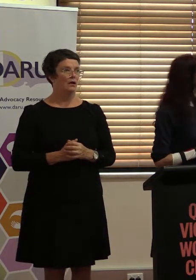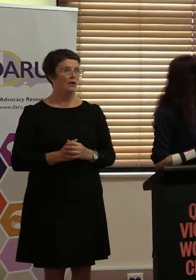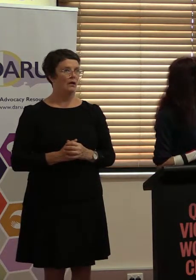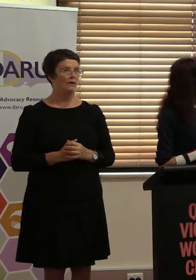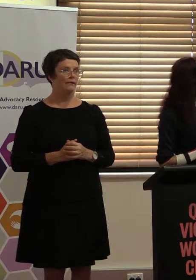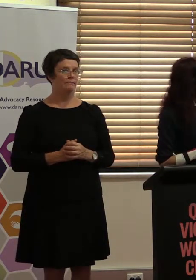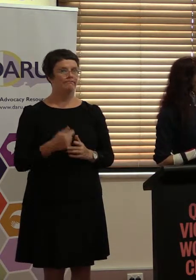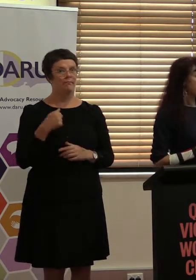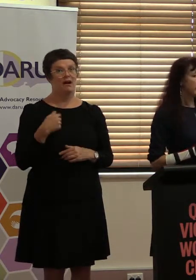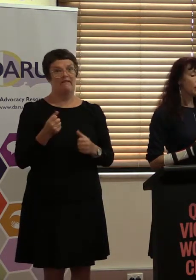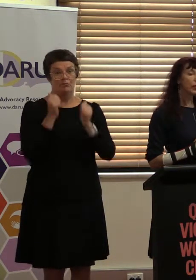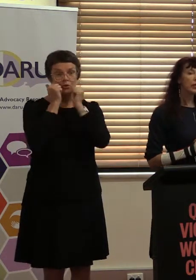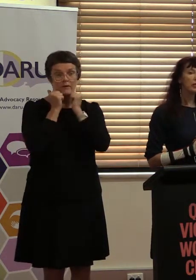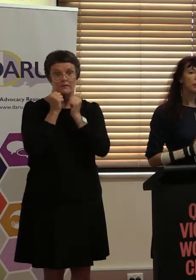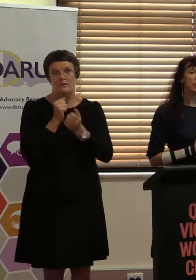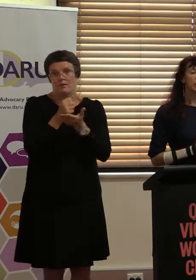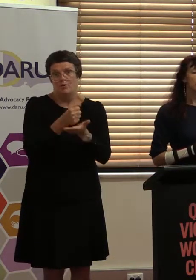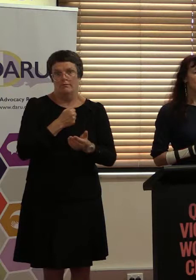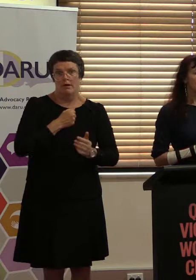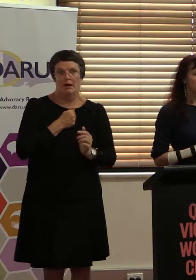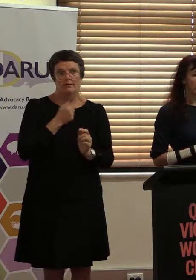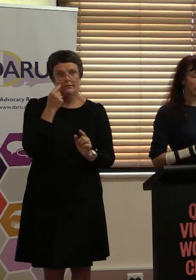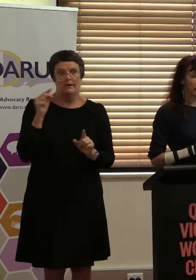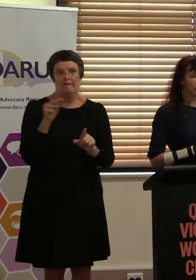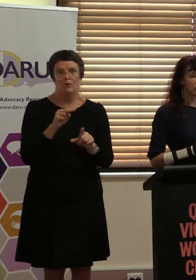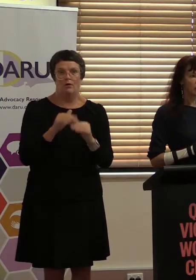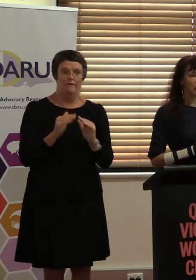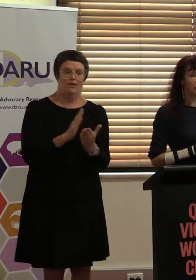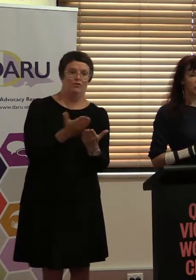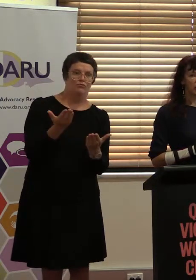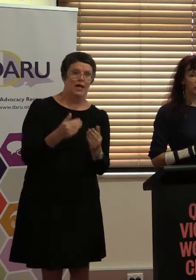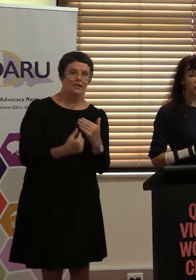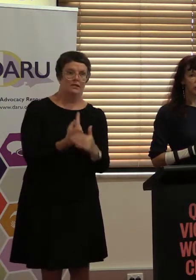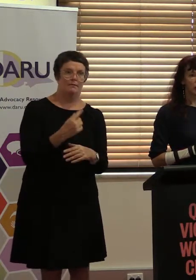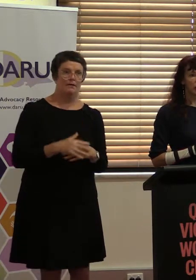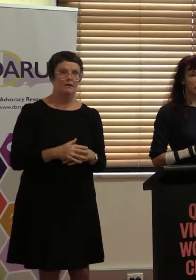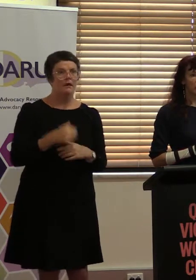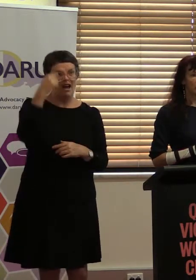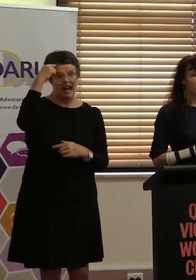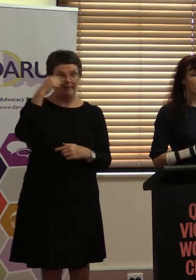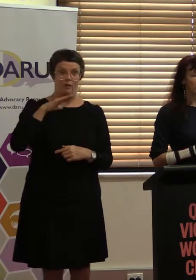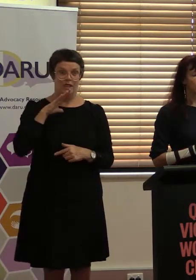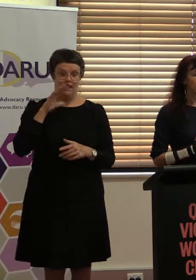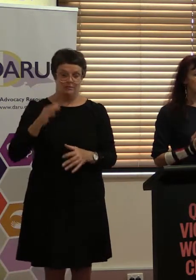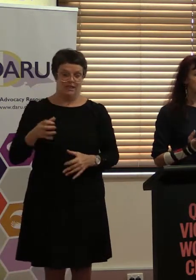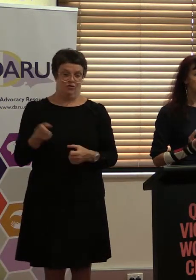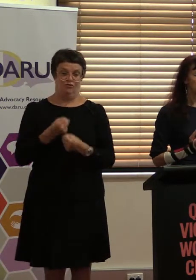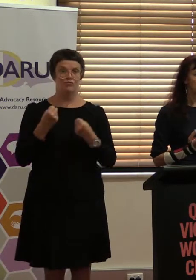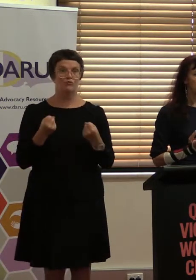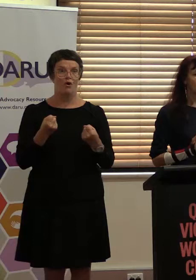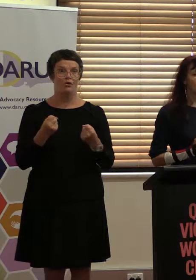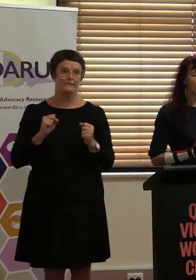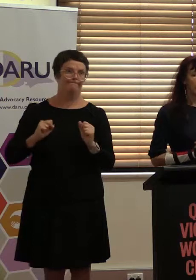very easily. I think we need to be strong, and the cup of tea advocacy and the